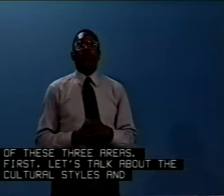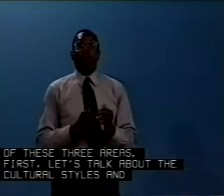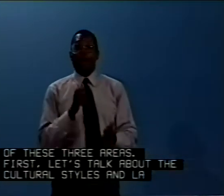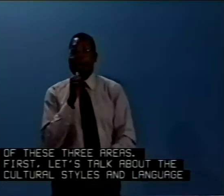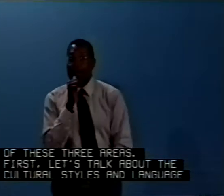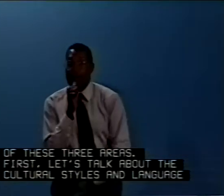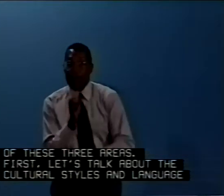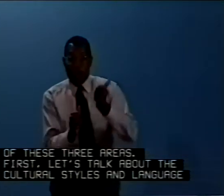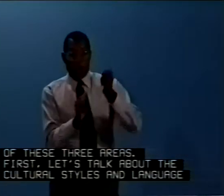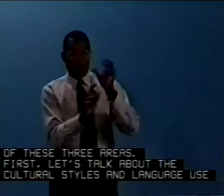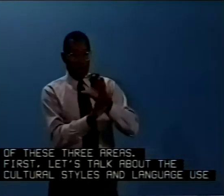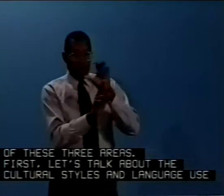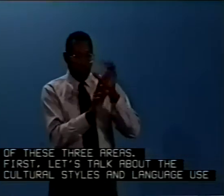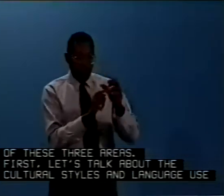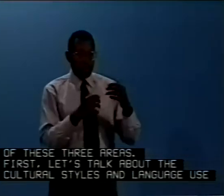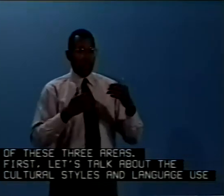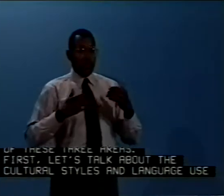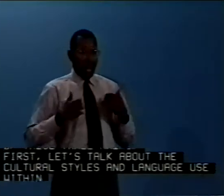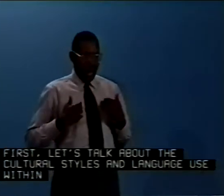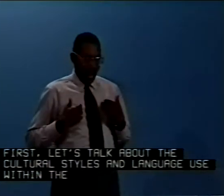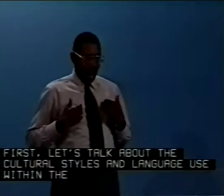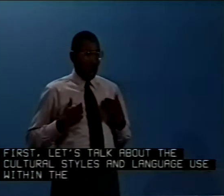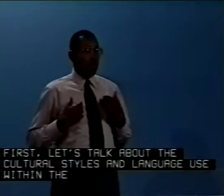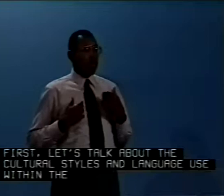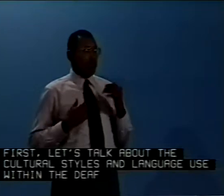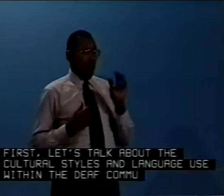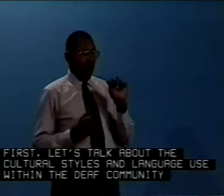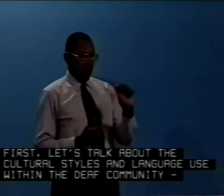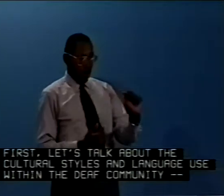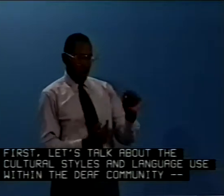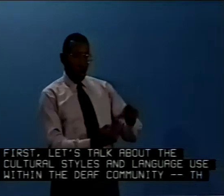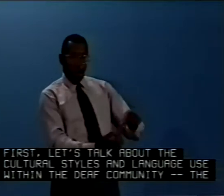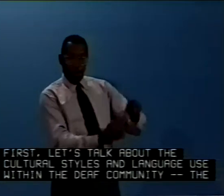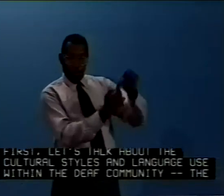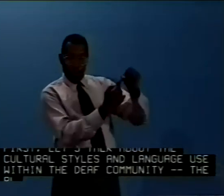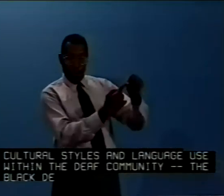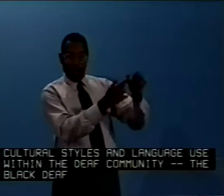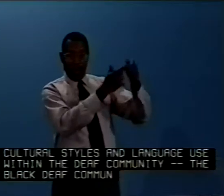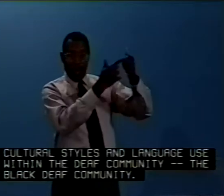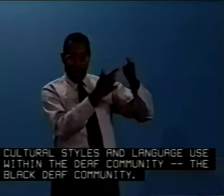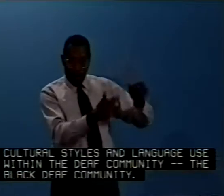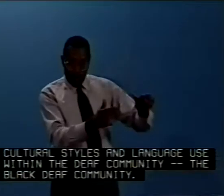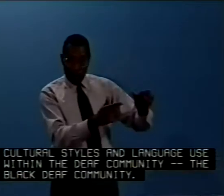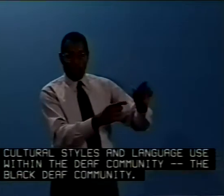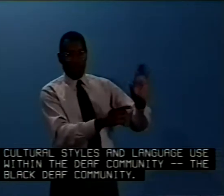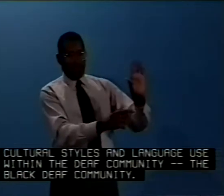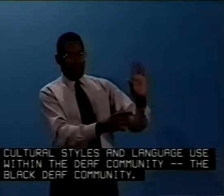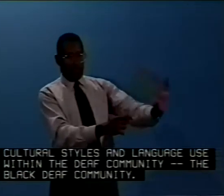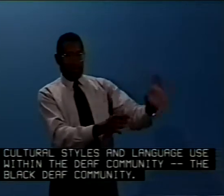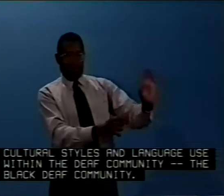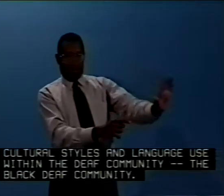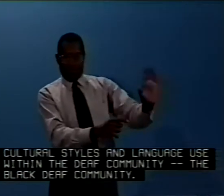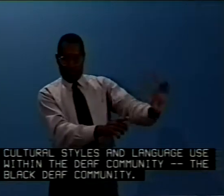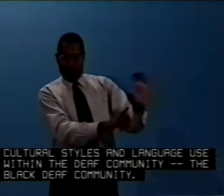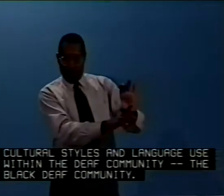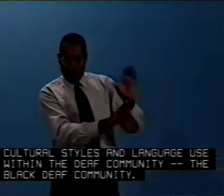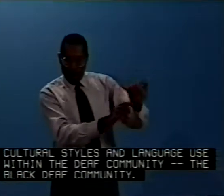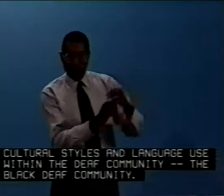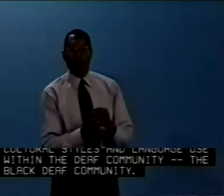the deaf community, the black deaf community. The community has a particular style